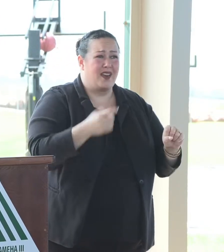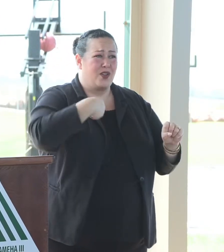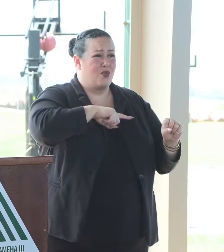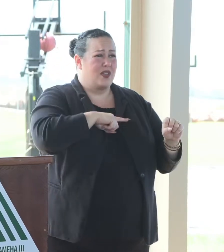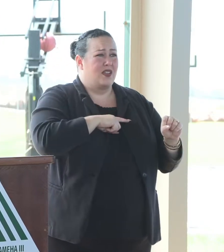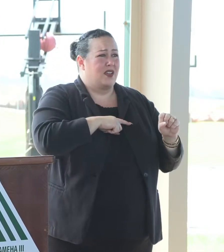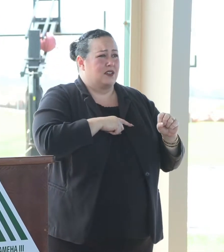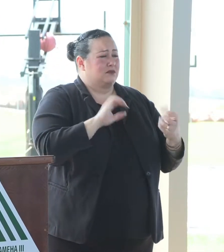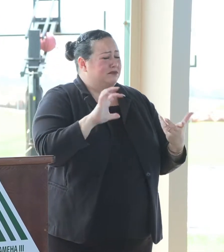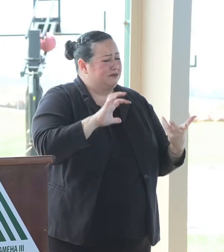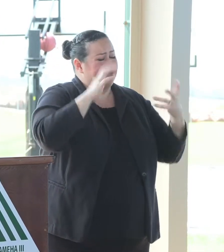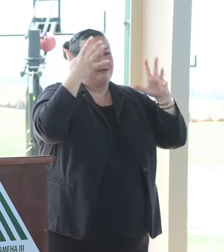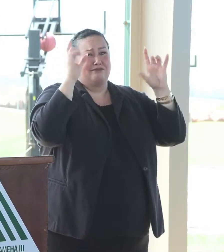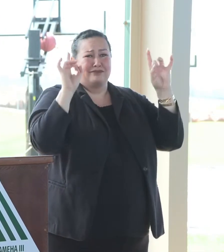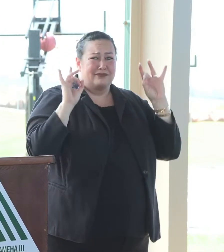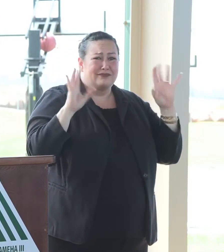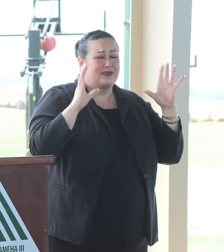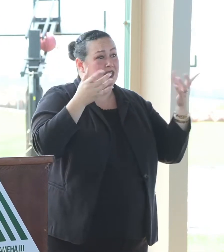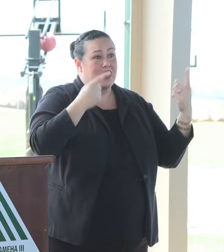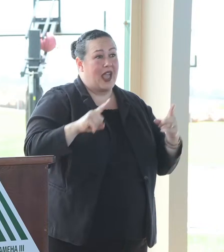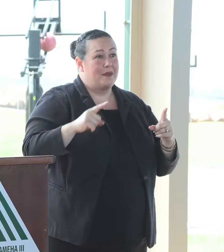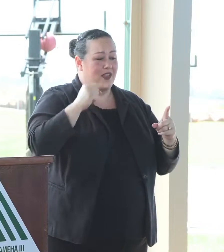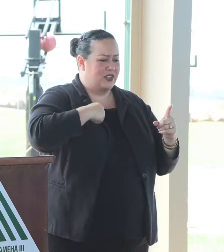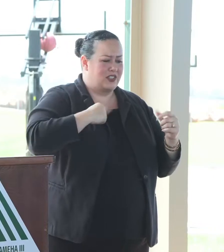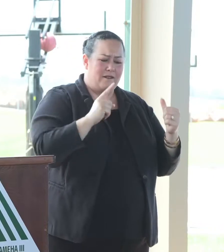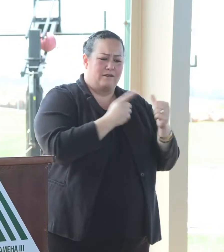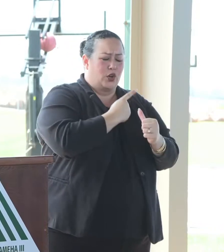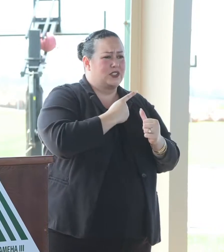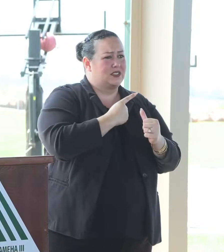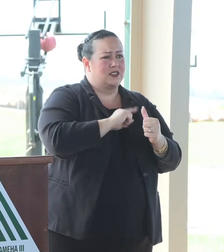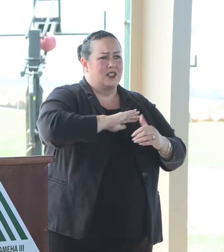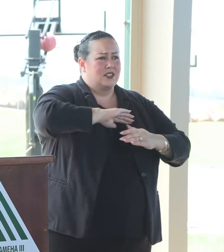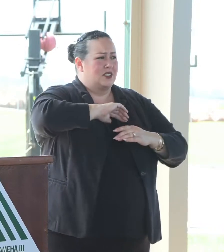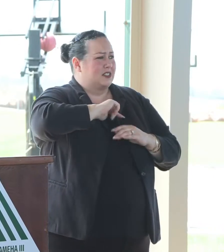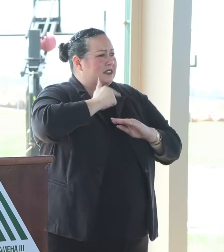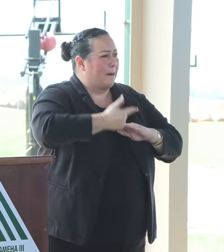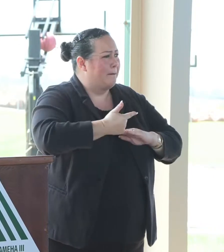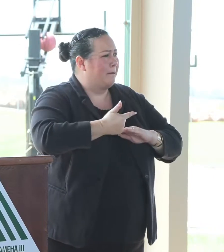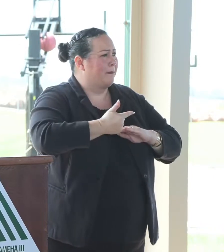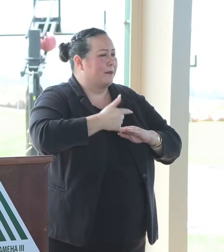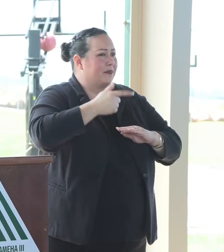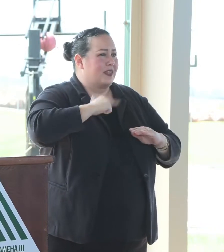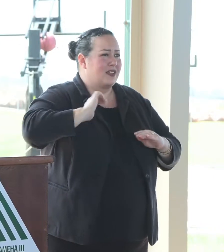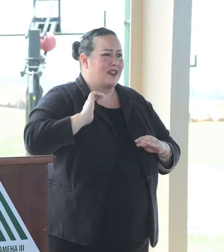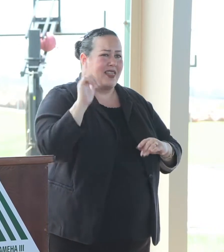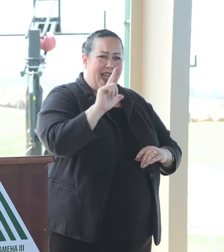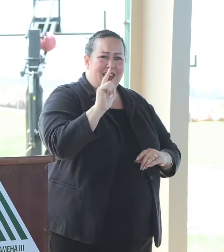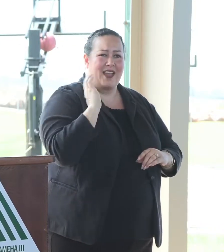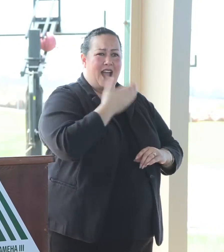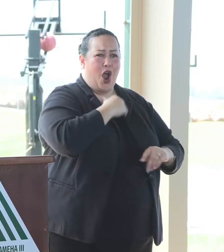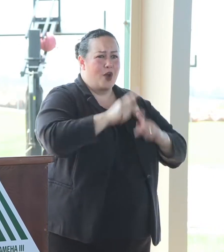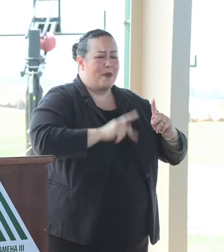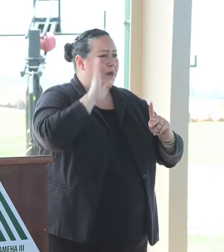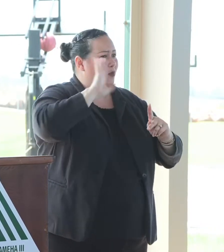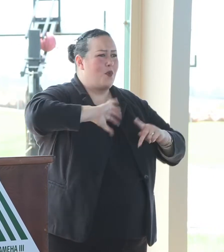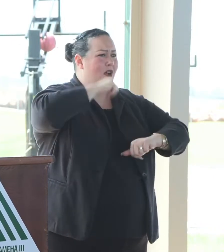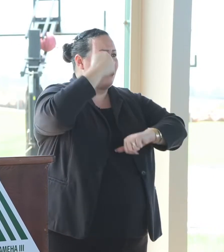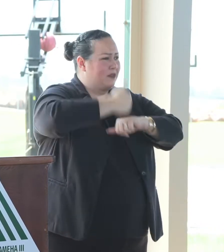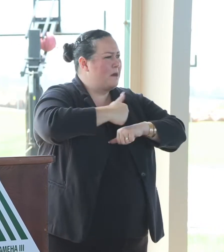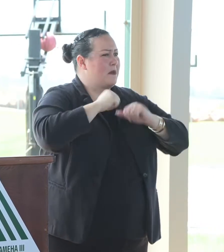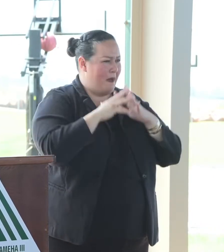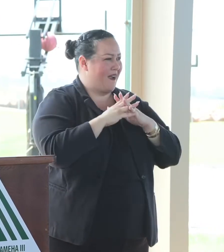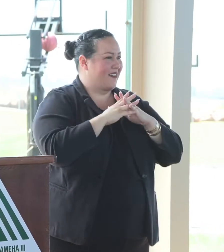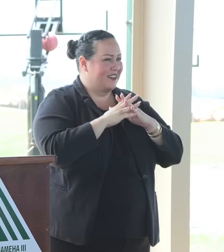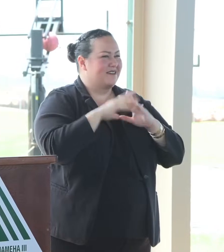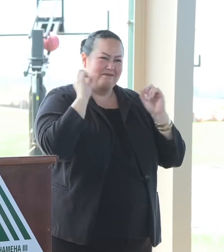unimaginable tragedy, this is the first step, this is the first testament that Lahaina and our people, we will be back. So thank you, Governor, for